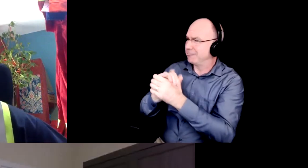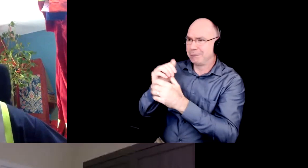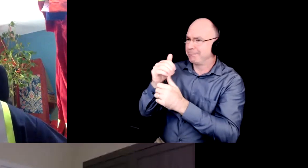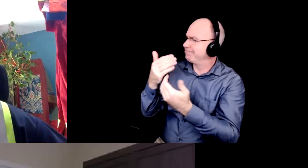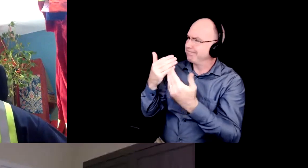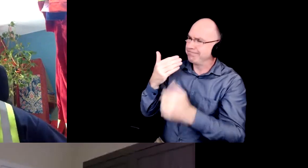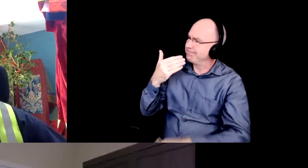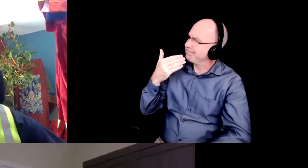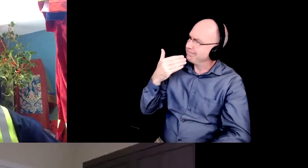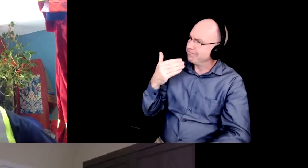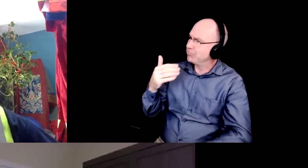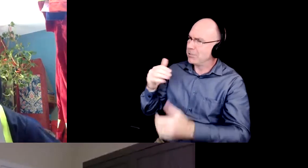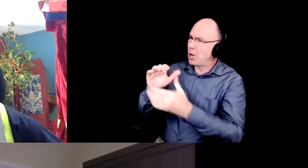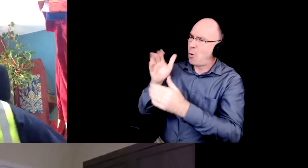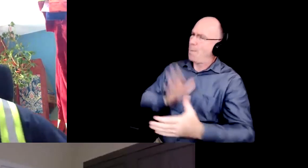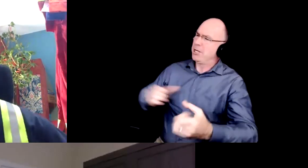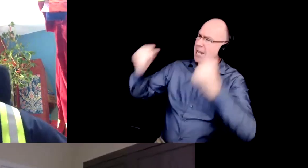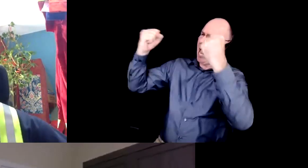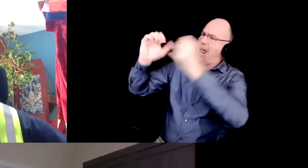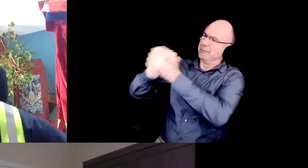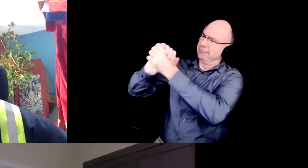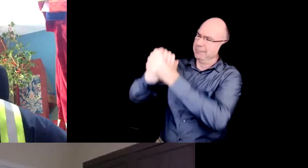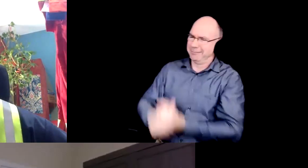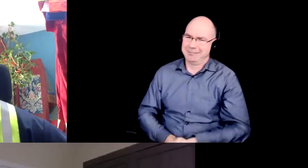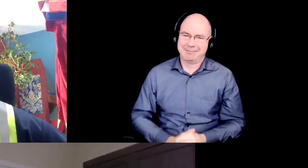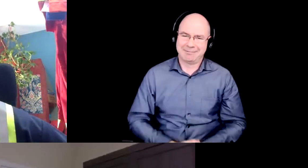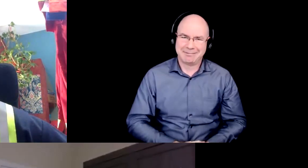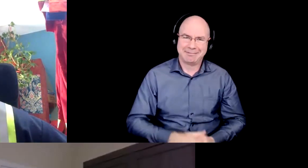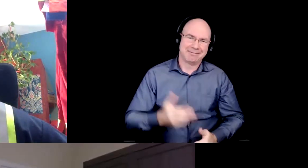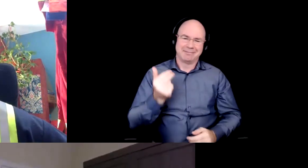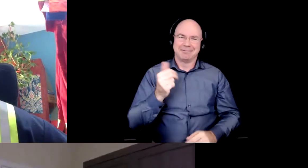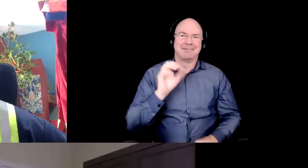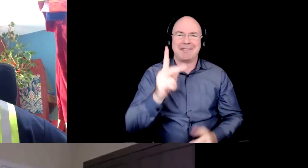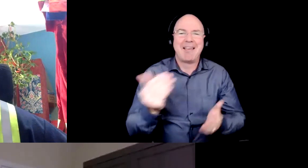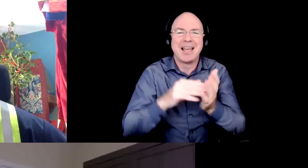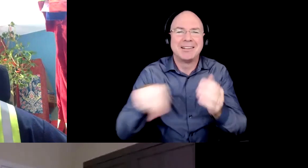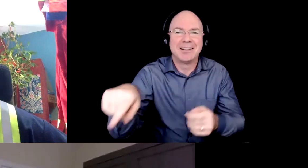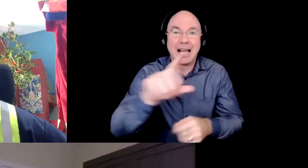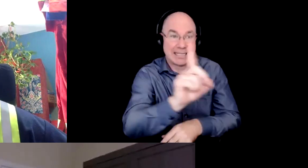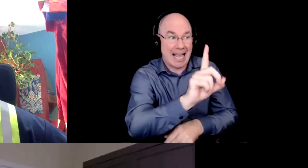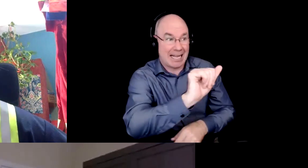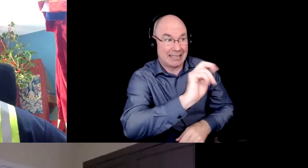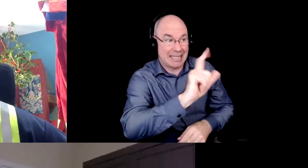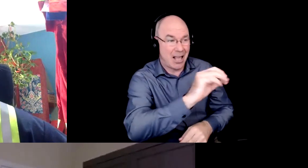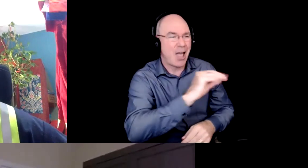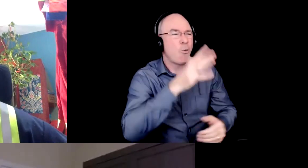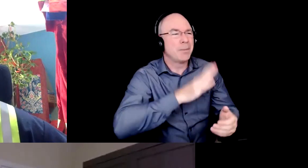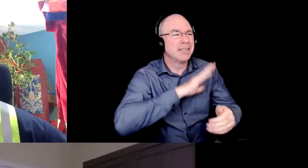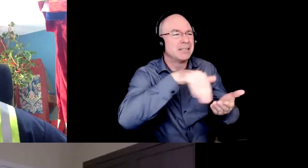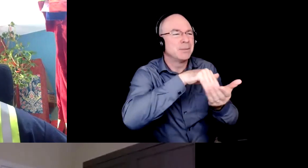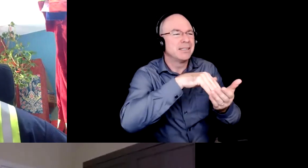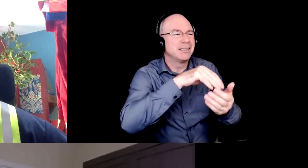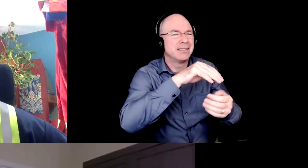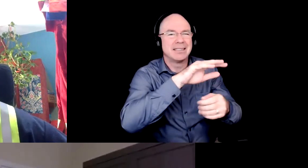It's go women. Anyhow. Once again, thanks very much, Danielle, and to Women's Enterprise Center for inviting